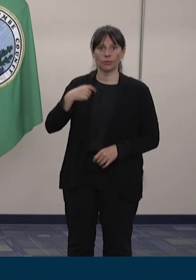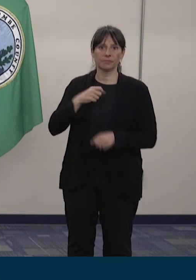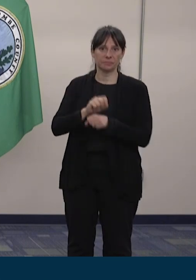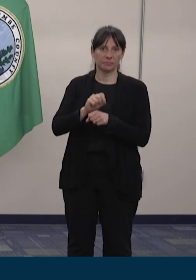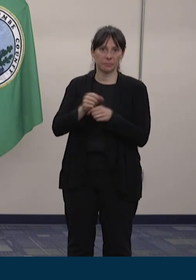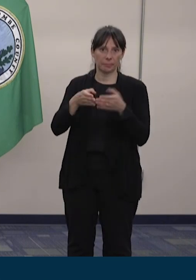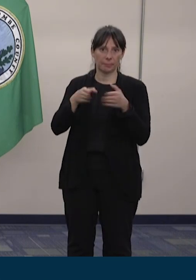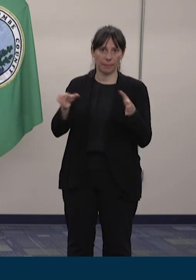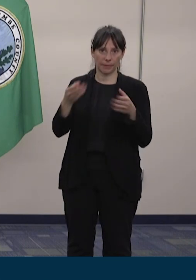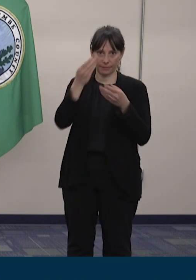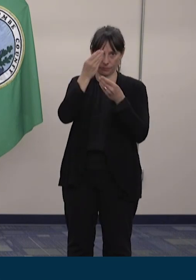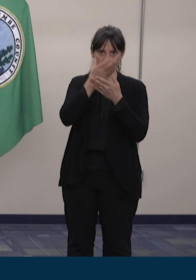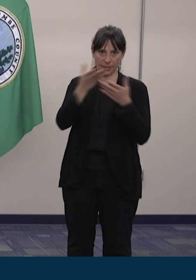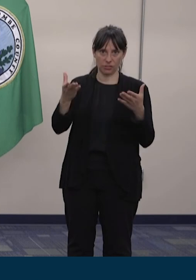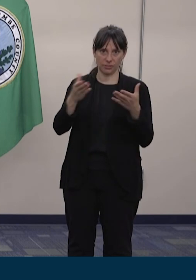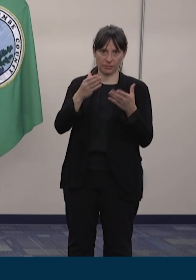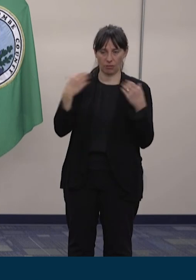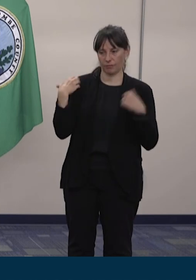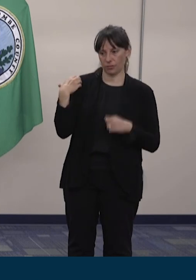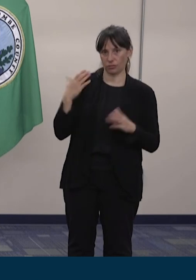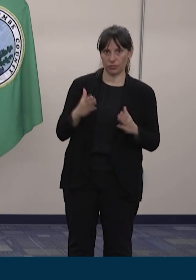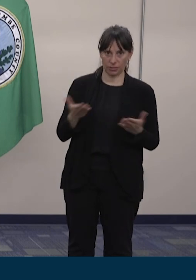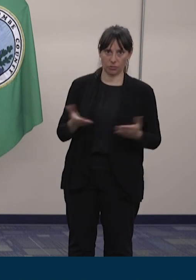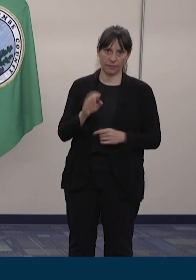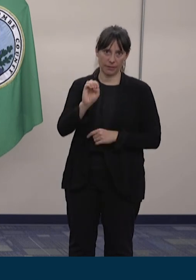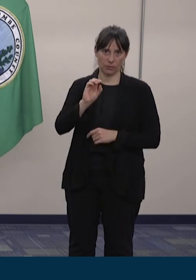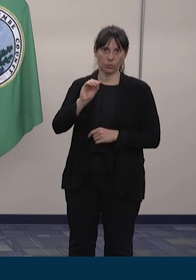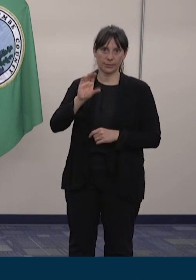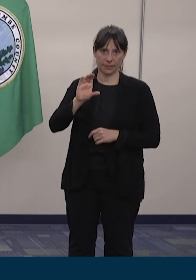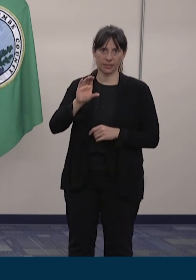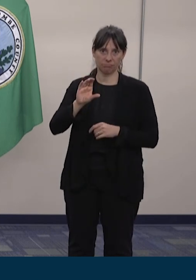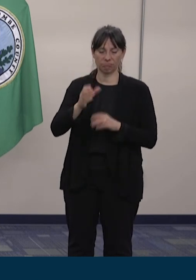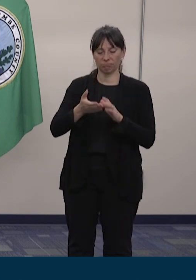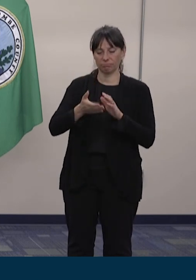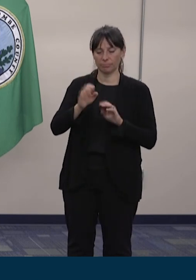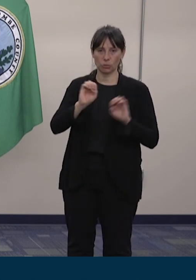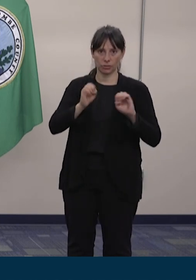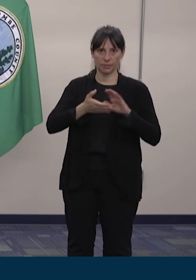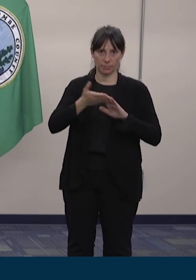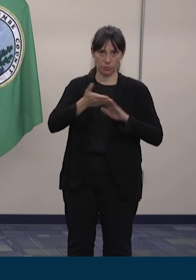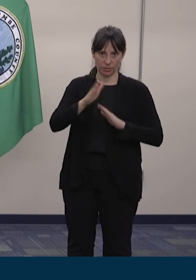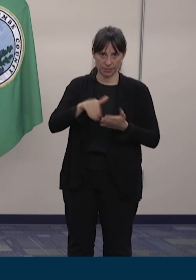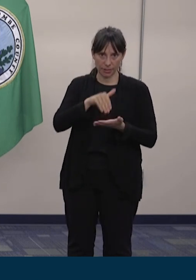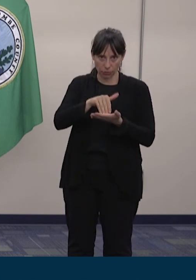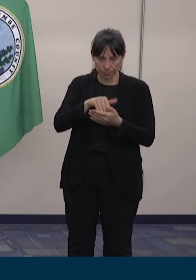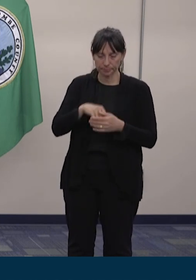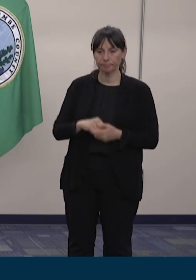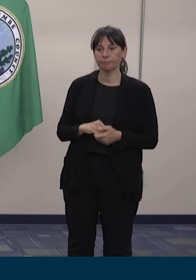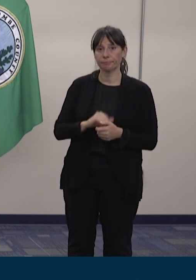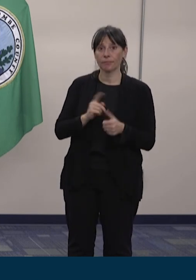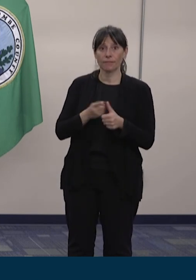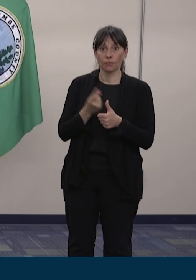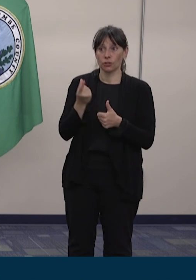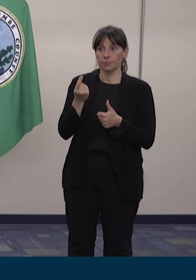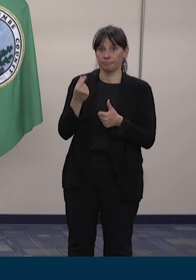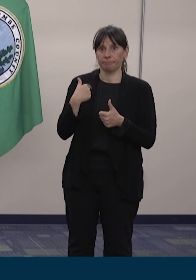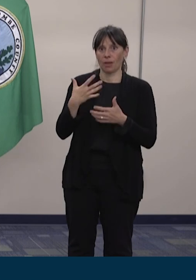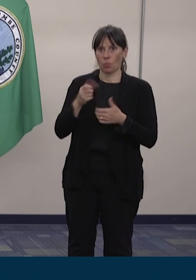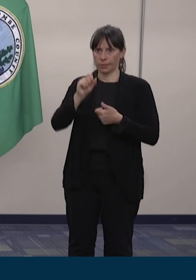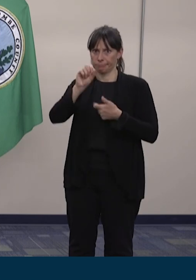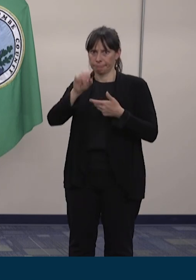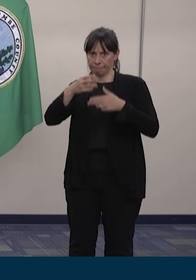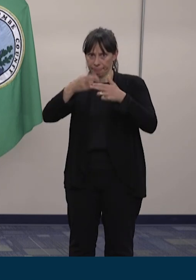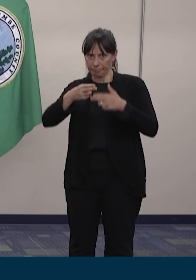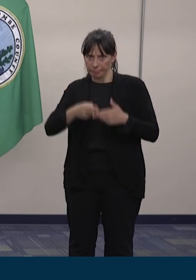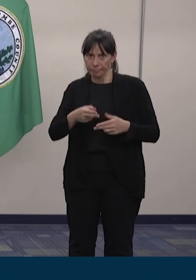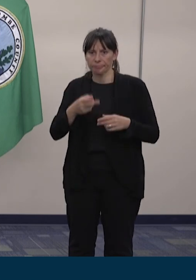oficial de Officer in the información pública Emergency del Centro de Operations Operaciones Center. de Emergencias. First, I want to Primero recognize quiero the people that are reconocer a la working to gente que make sure está that the trabajando